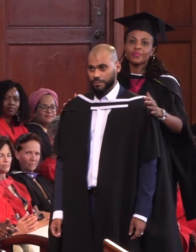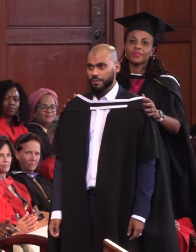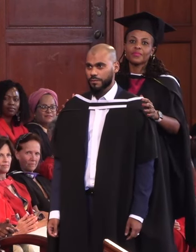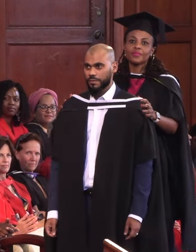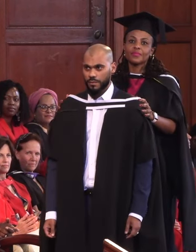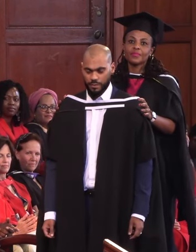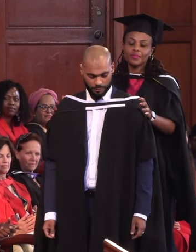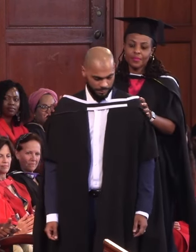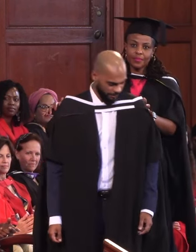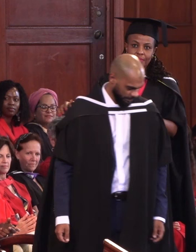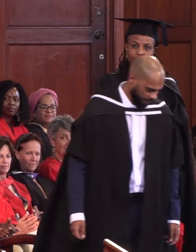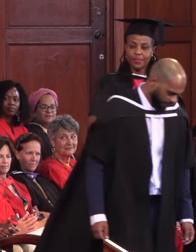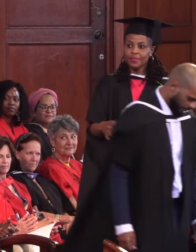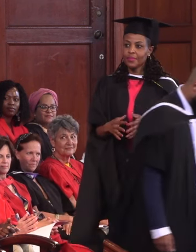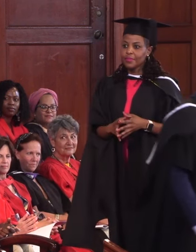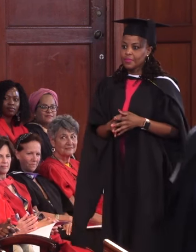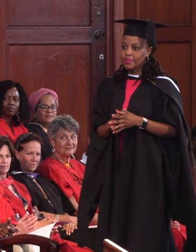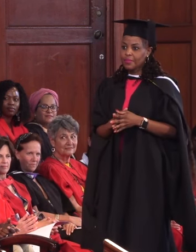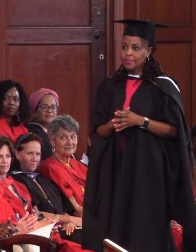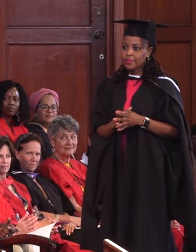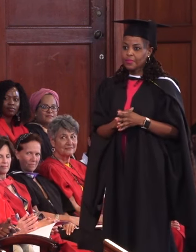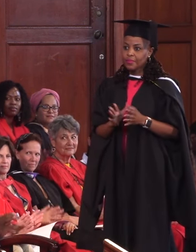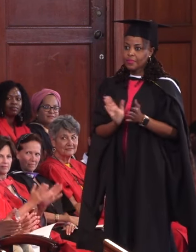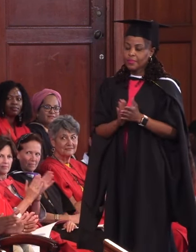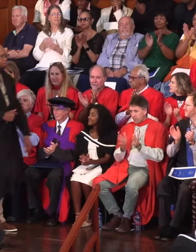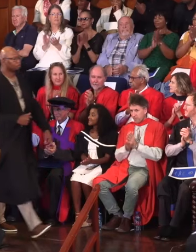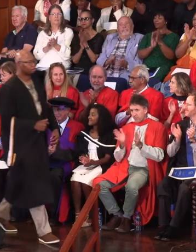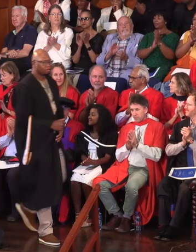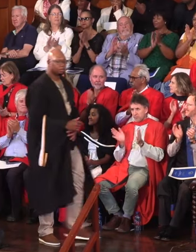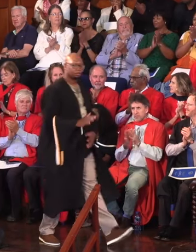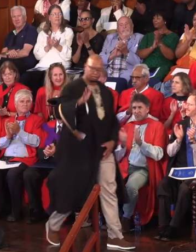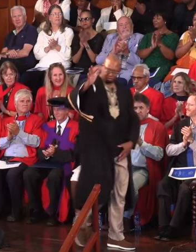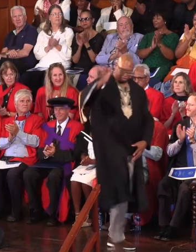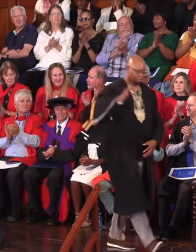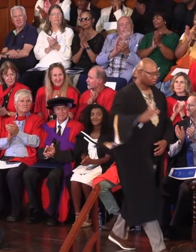For the degree of Bachelor of Laws, Corey Lamont Mbonge.